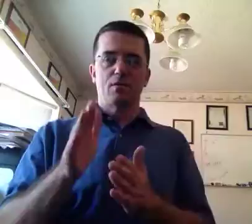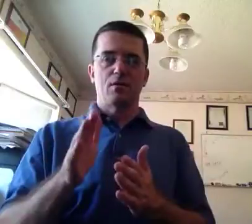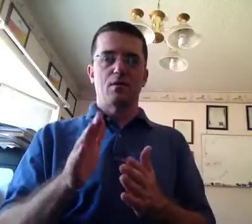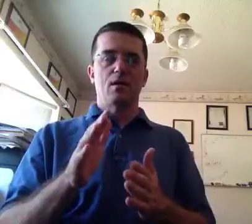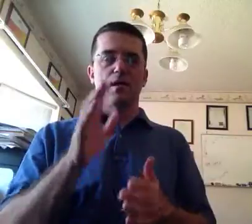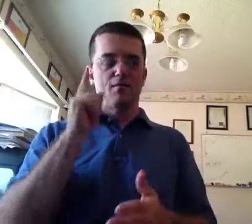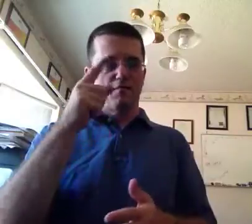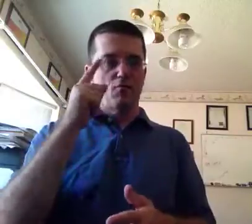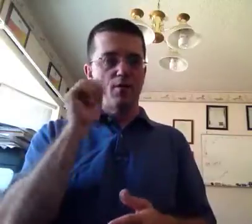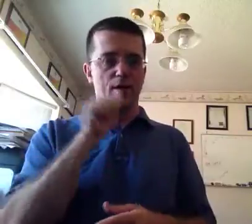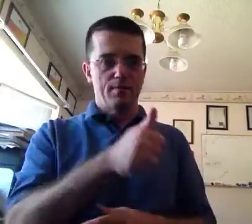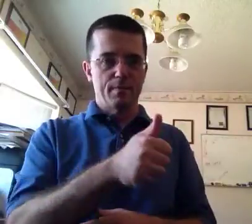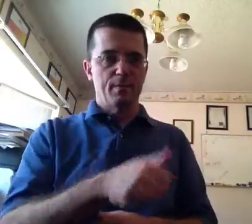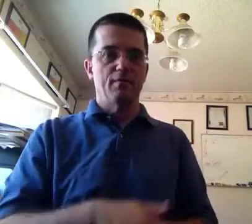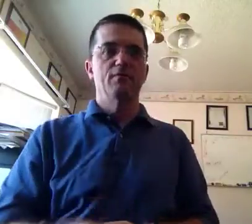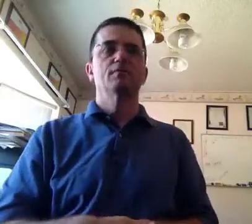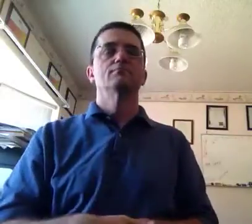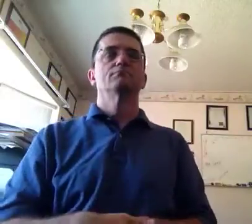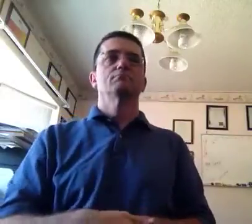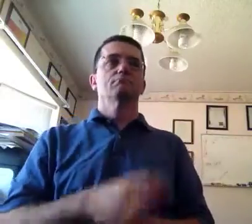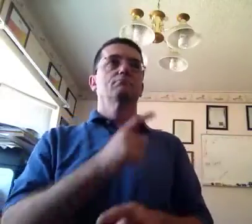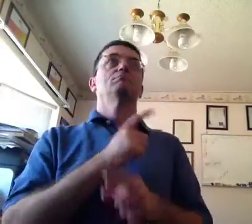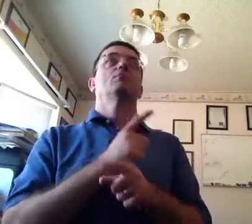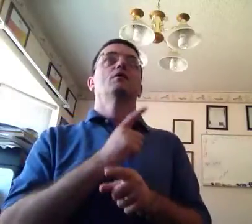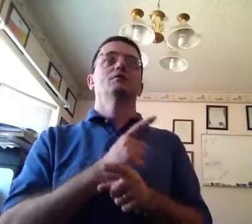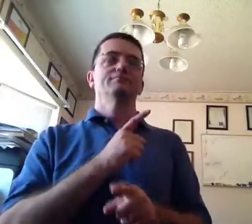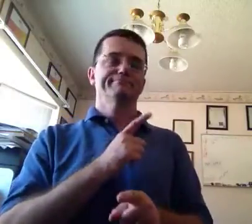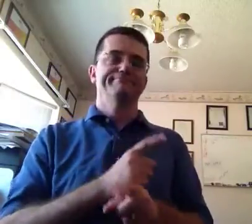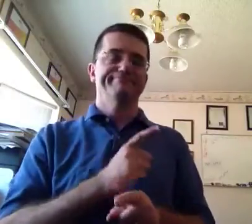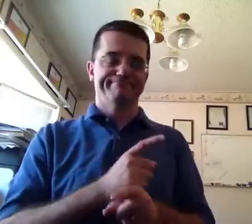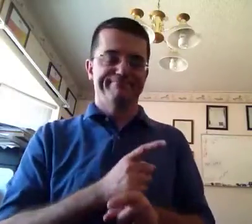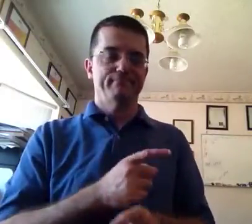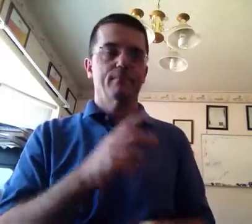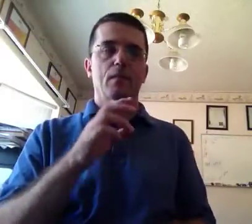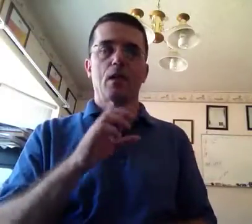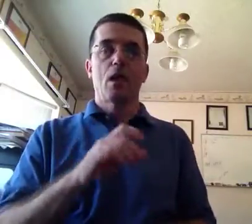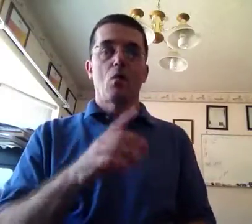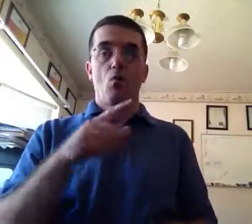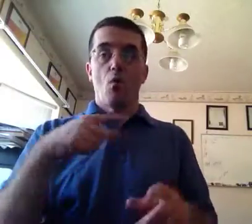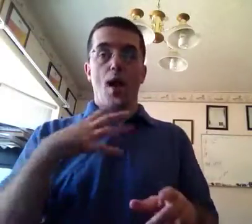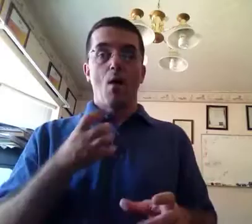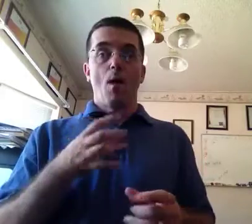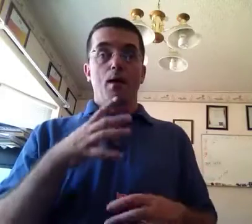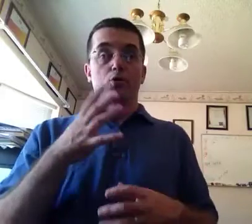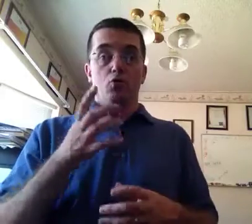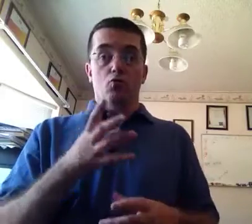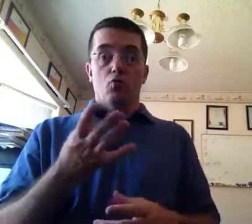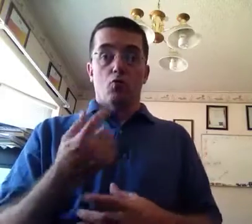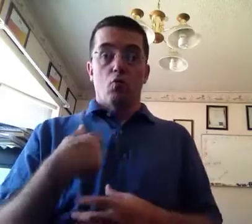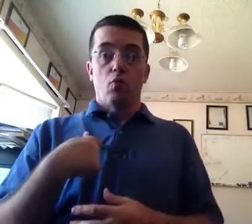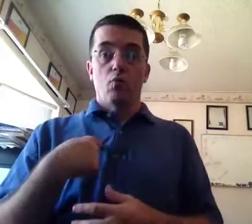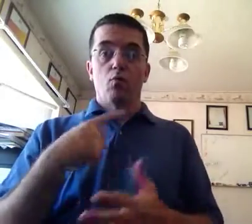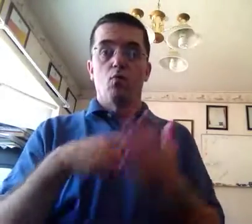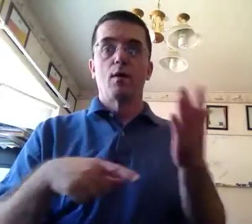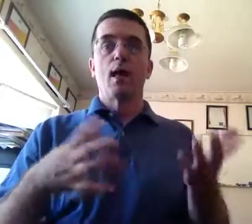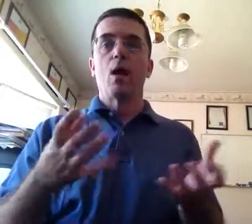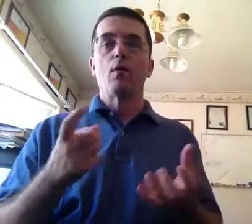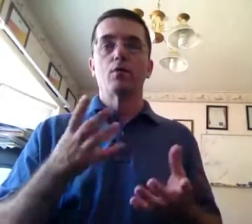happened. Right. Yeah. Right. And I think what we're doing here, what I'm outlining is a very ultra-conservative that allows you to